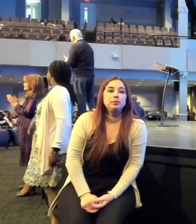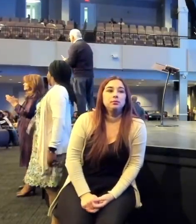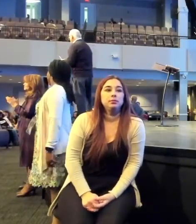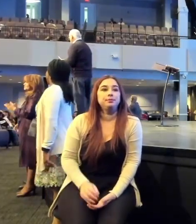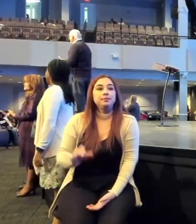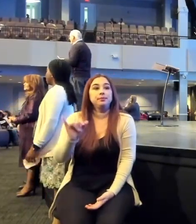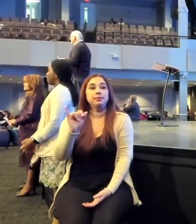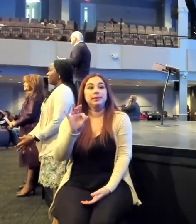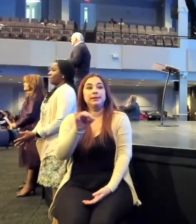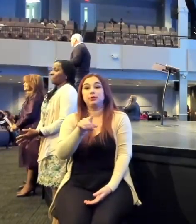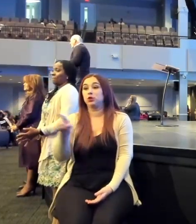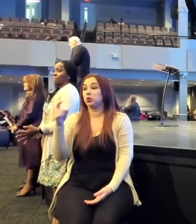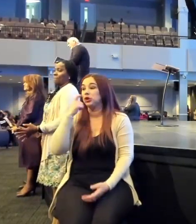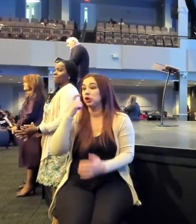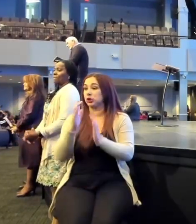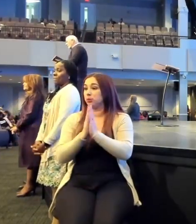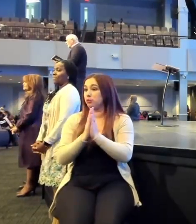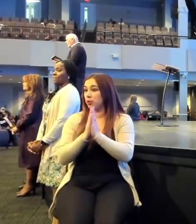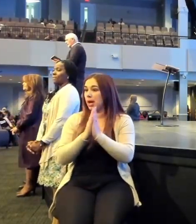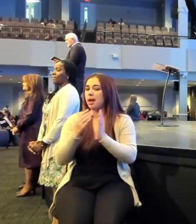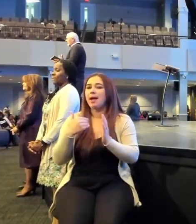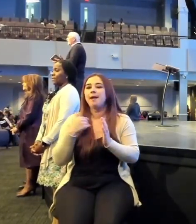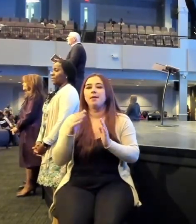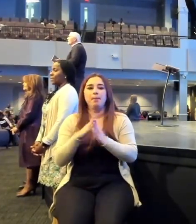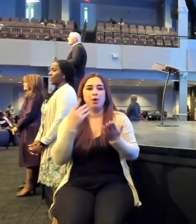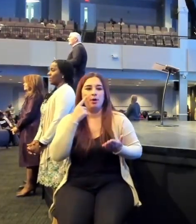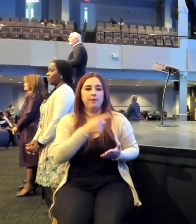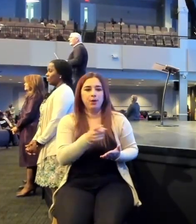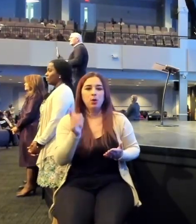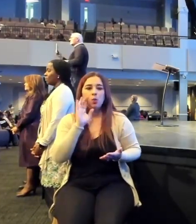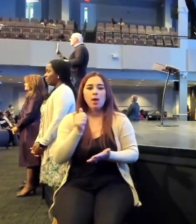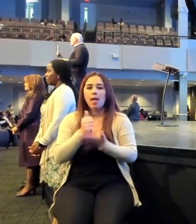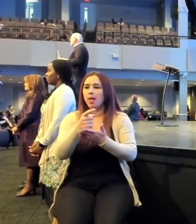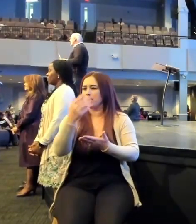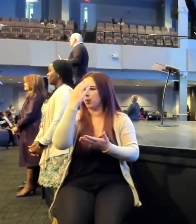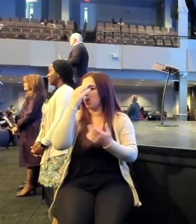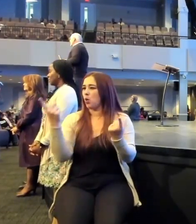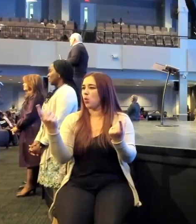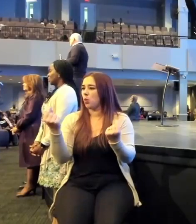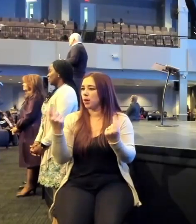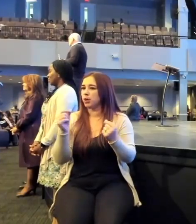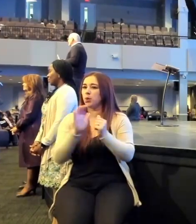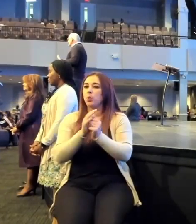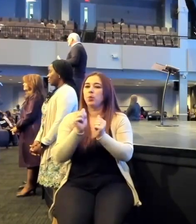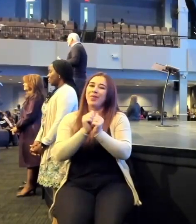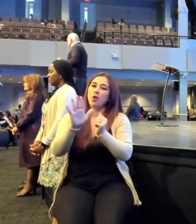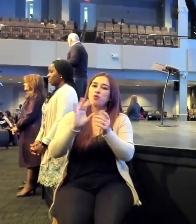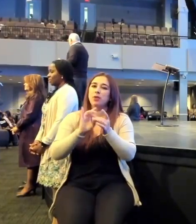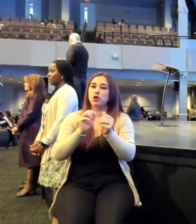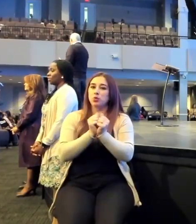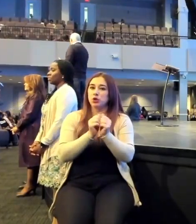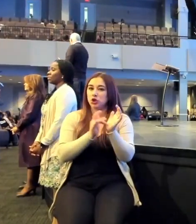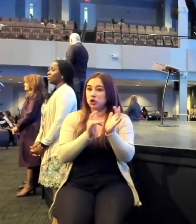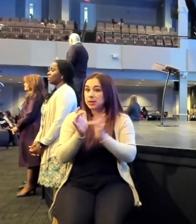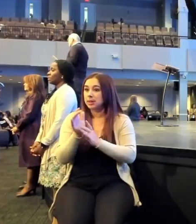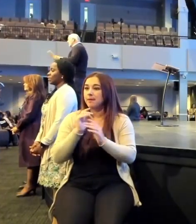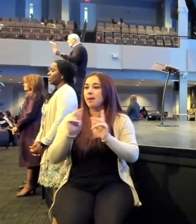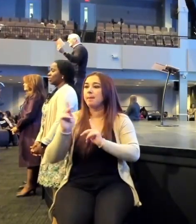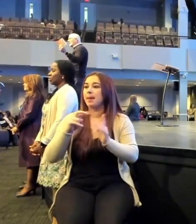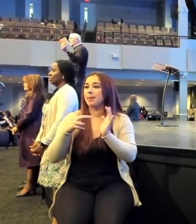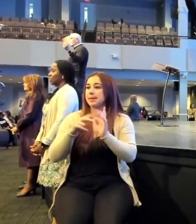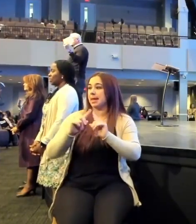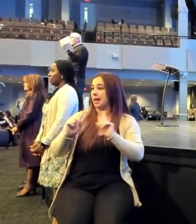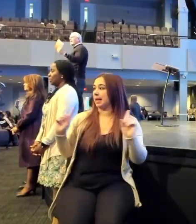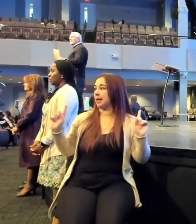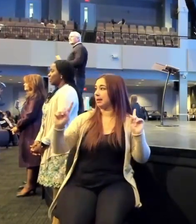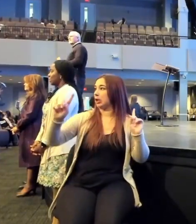If you prayed that prayer with me just then, we want to give you this little book. It's going to help you to know how to get started in your relationship with Jesus. There are people around the worship center